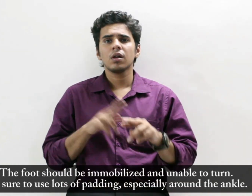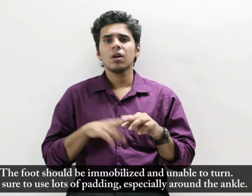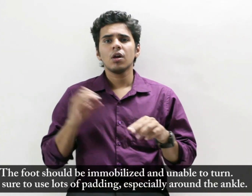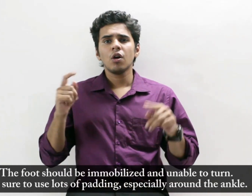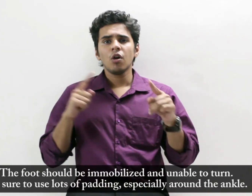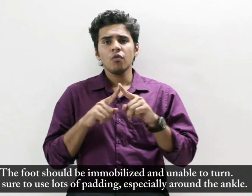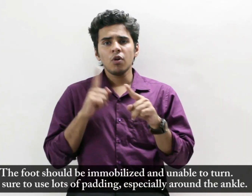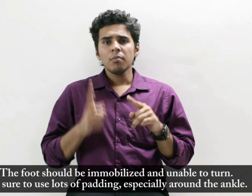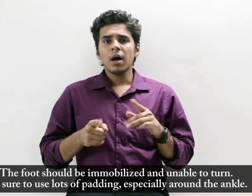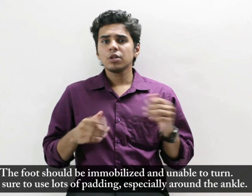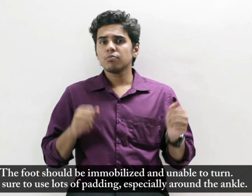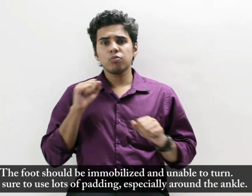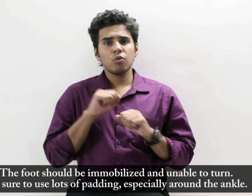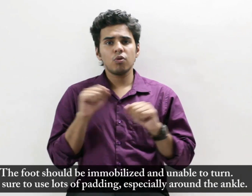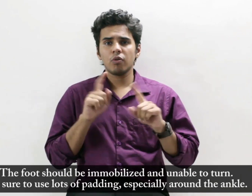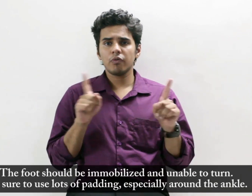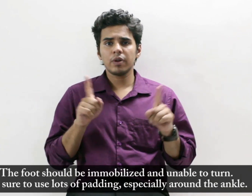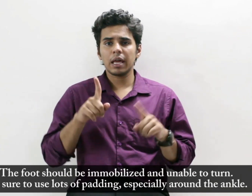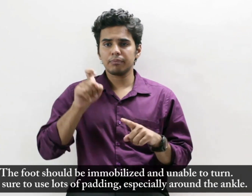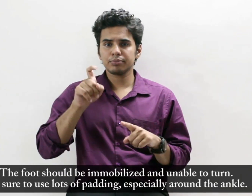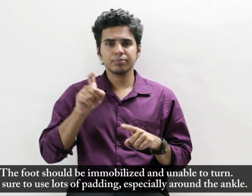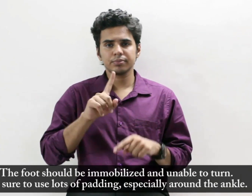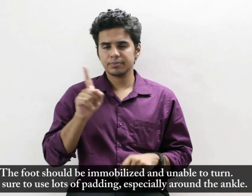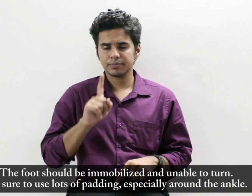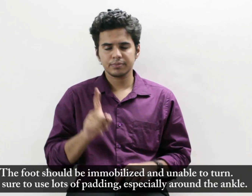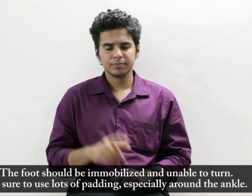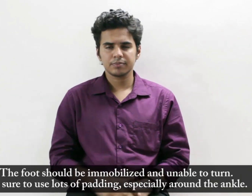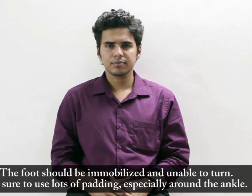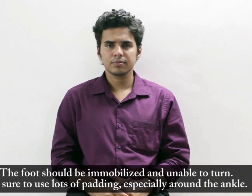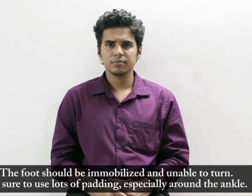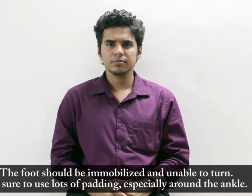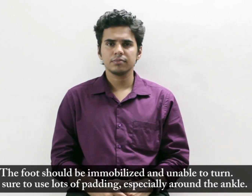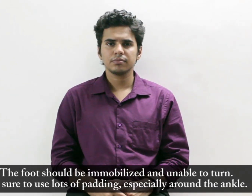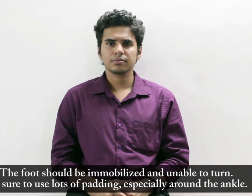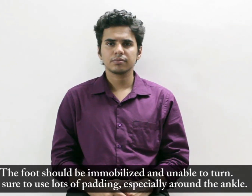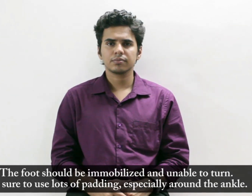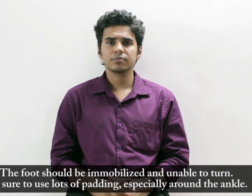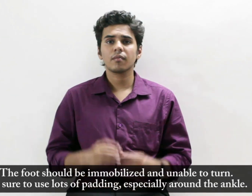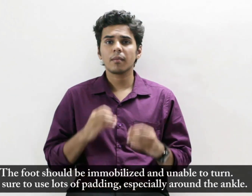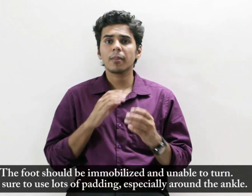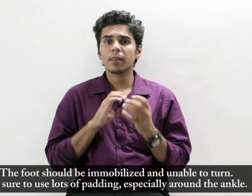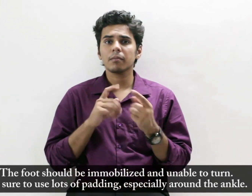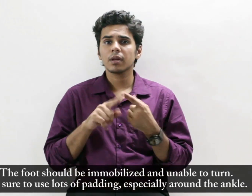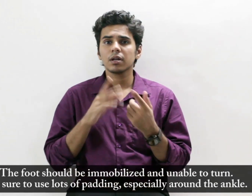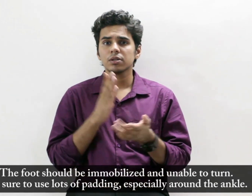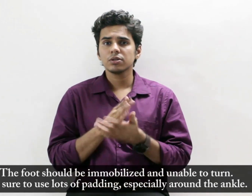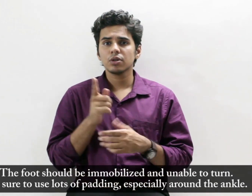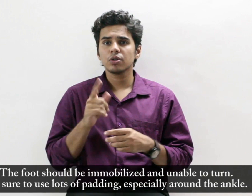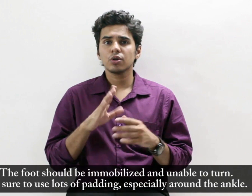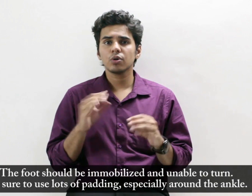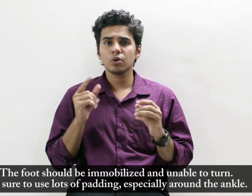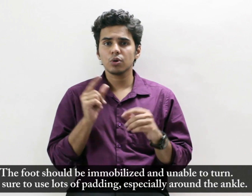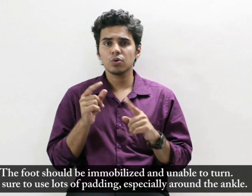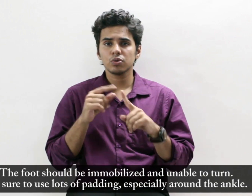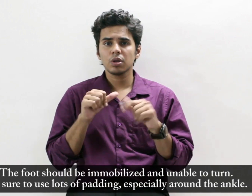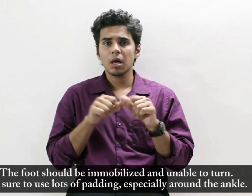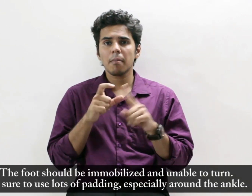The foot should be immobilized and unable to turn. Be sure to use lots of padding, especially around the